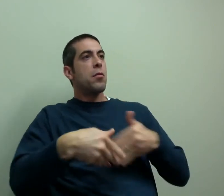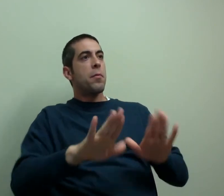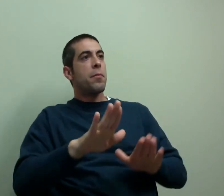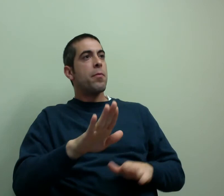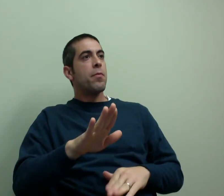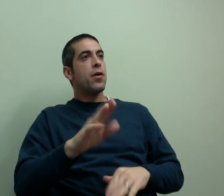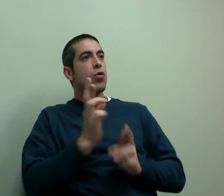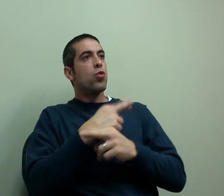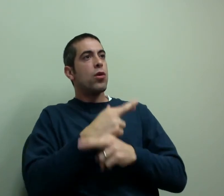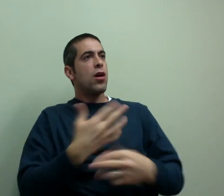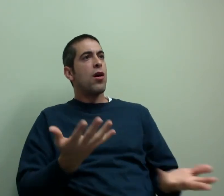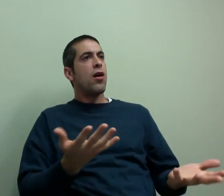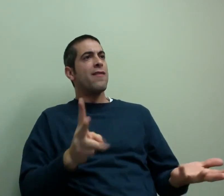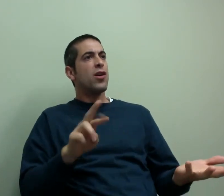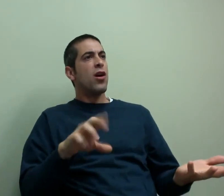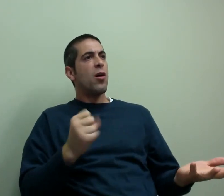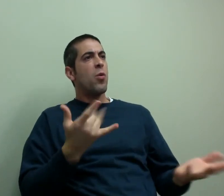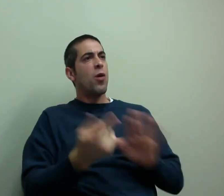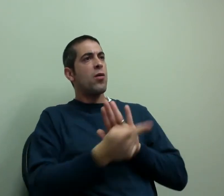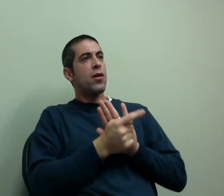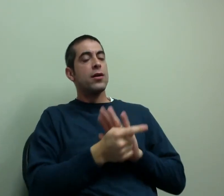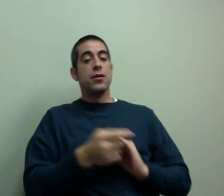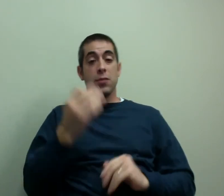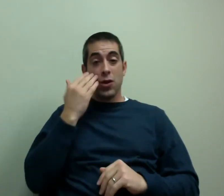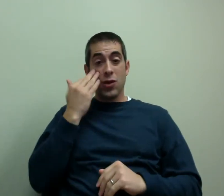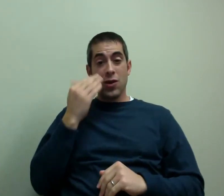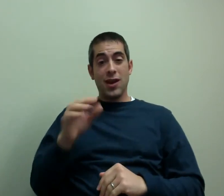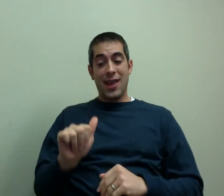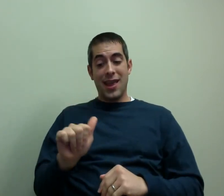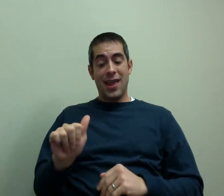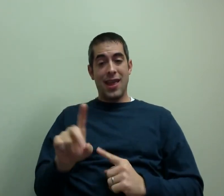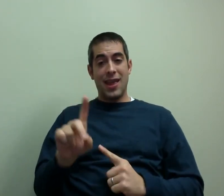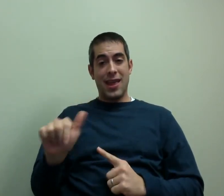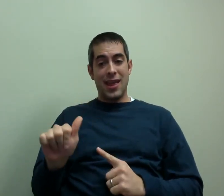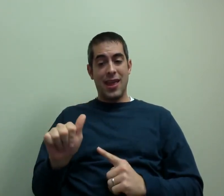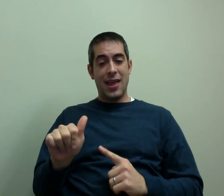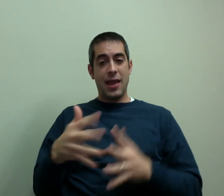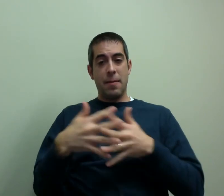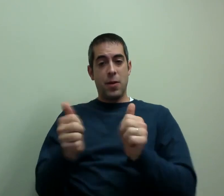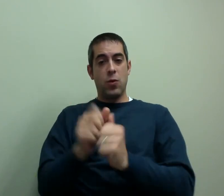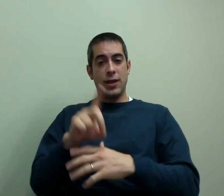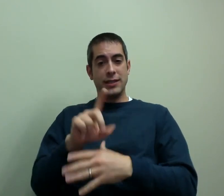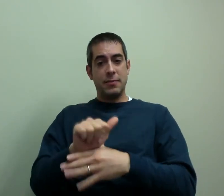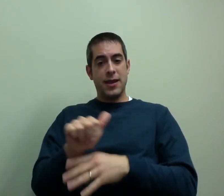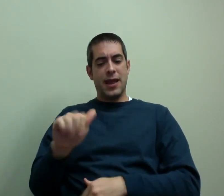III ruling of the ADA, a public accommodation, shall respond to telephone calls from